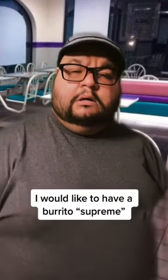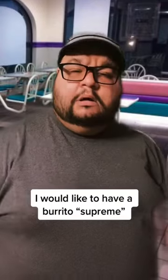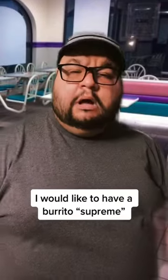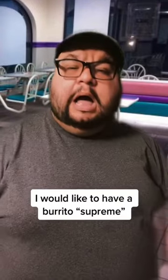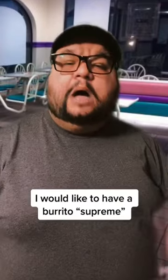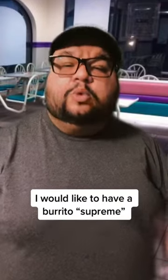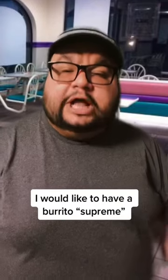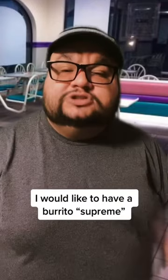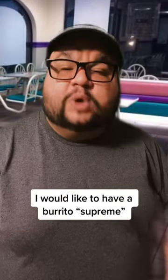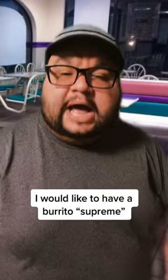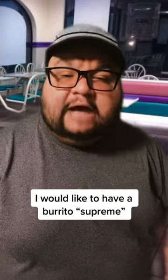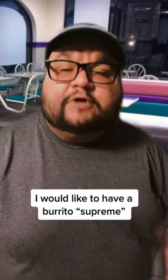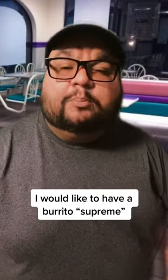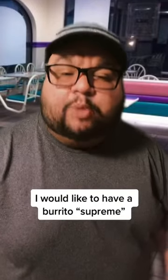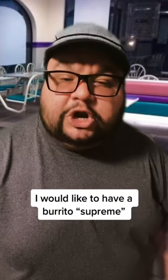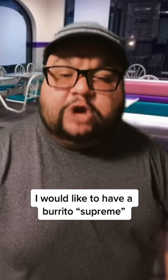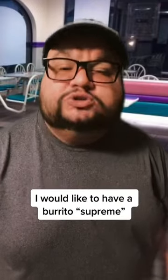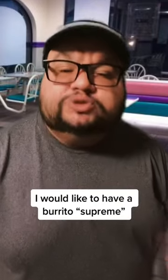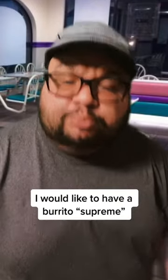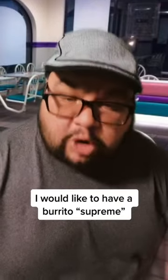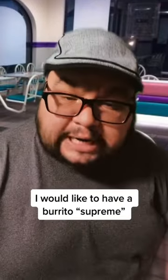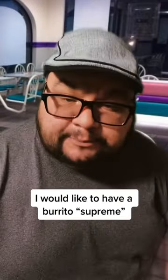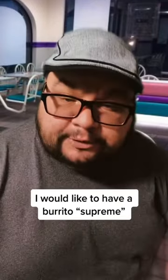I would like to have a birdie or supreme. you.